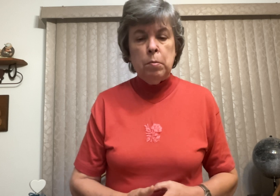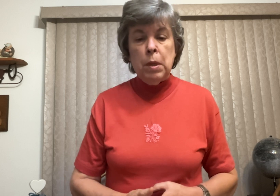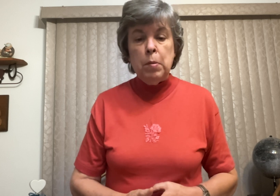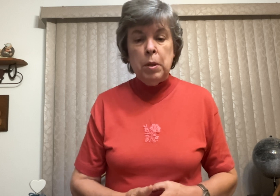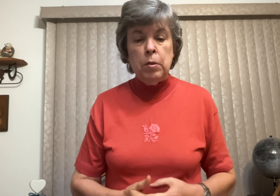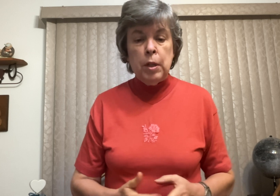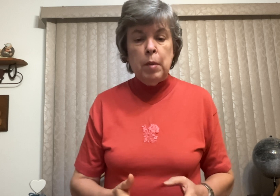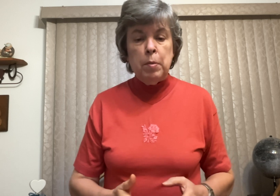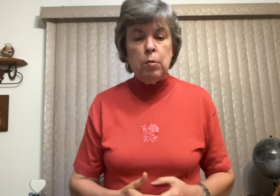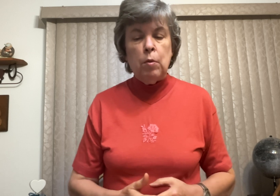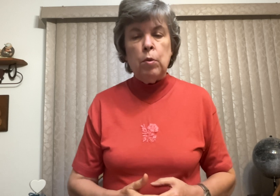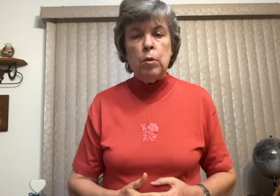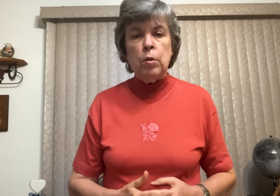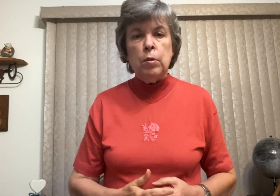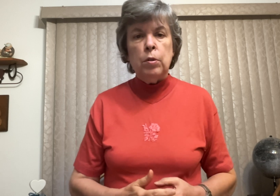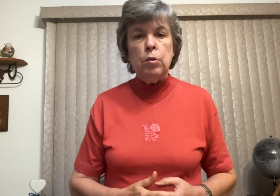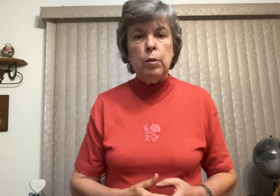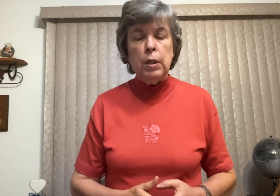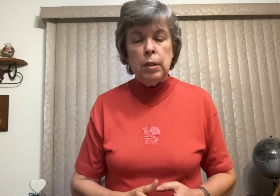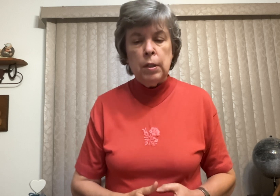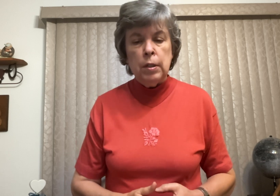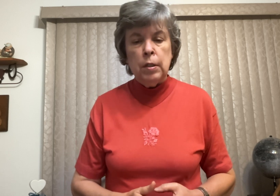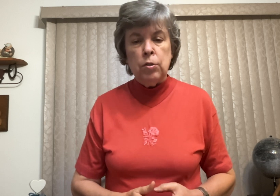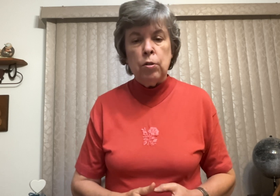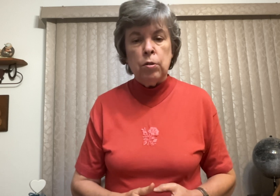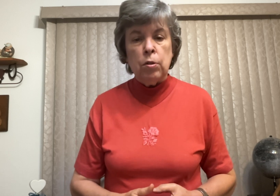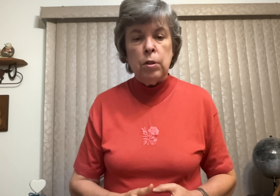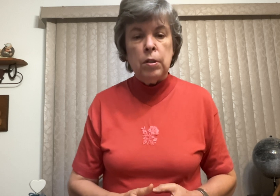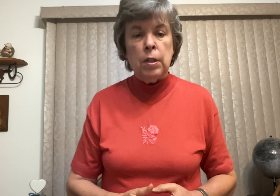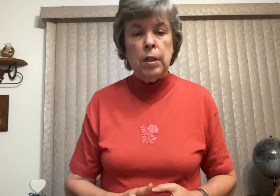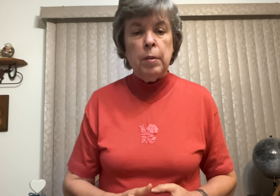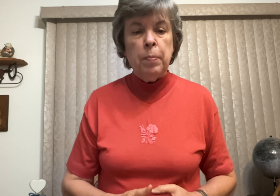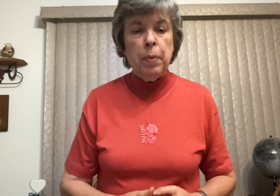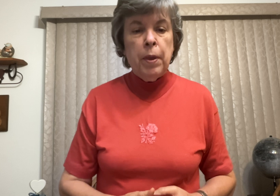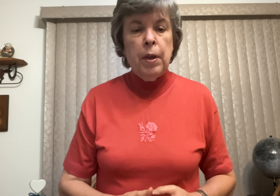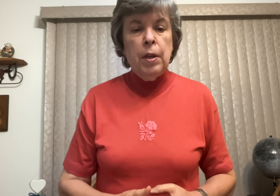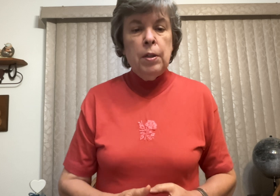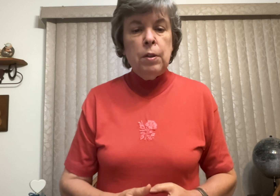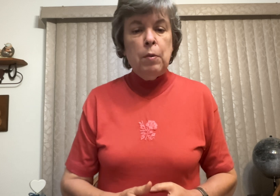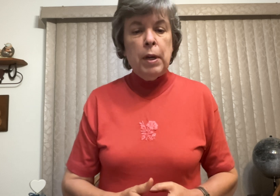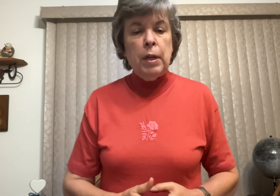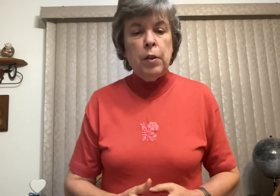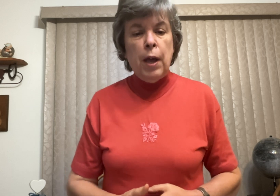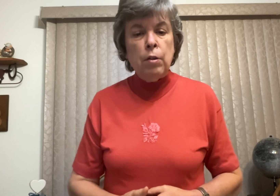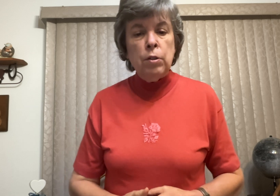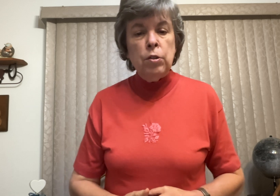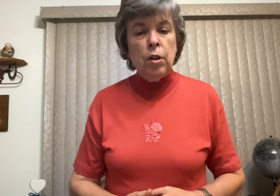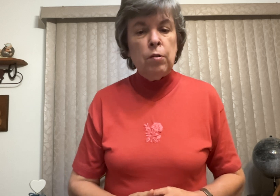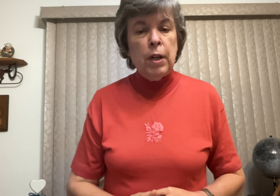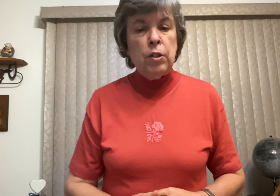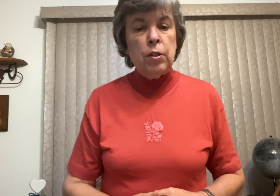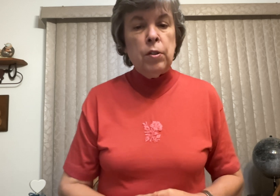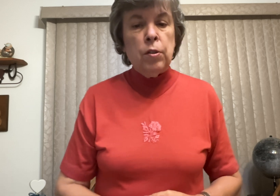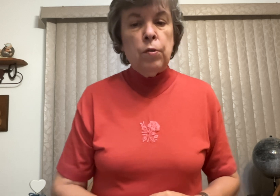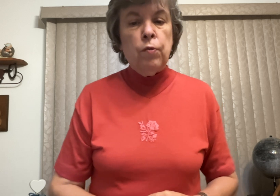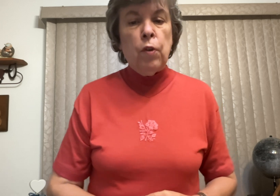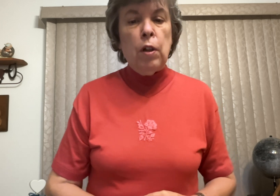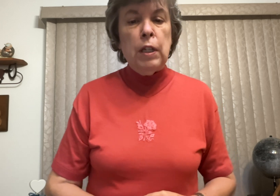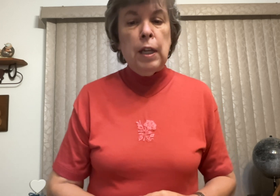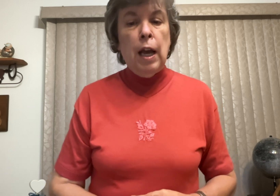be the same as what we're doing in church on Sunday. So anyway, 1,000 generations falling down